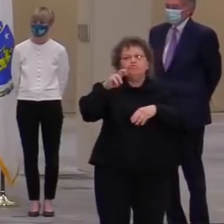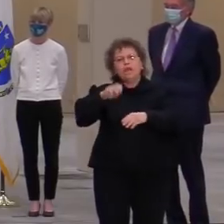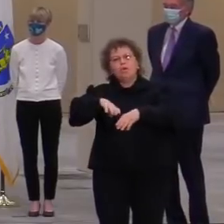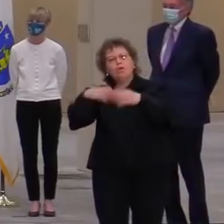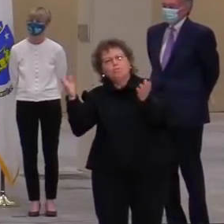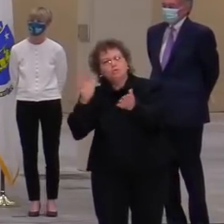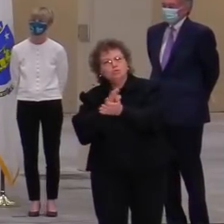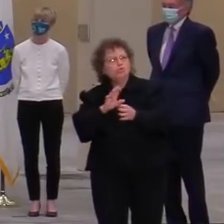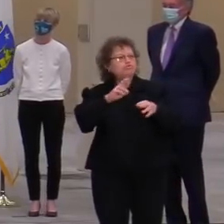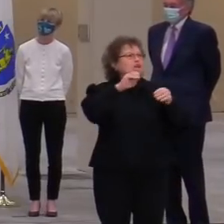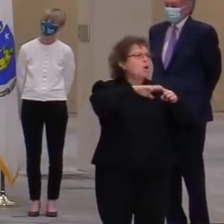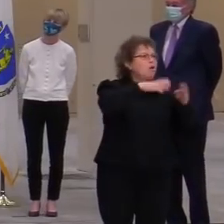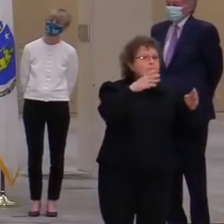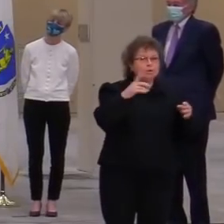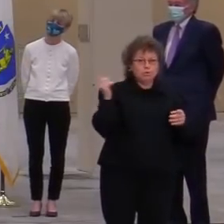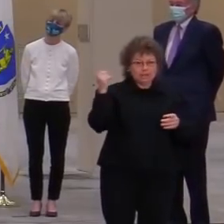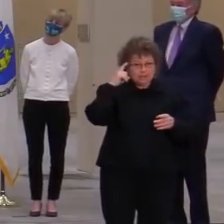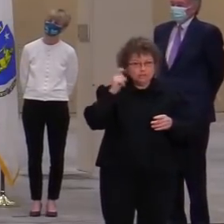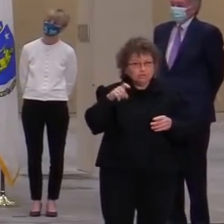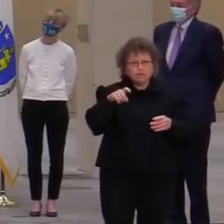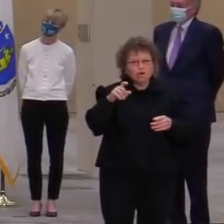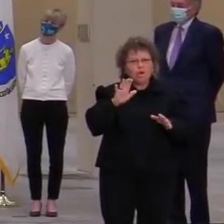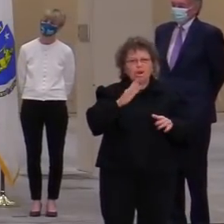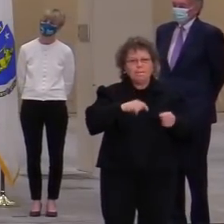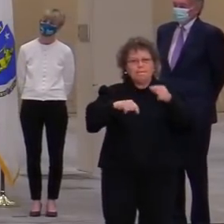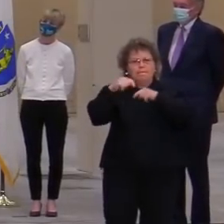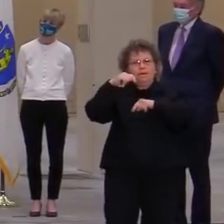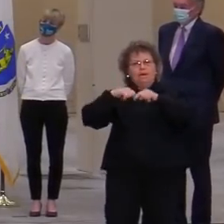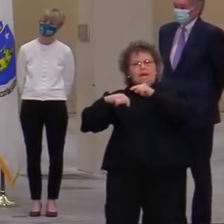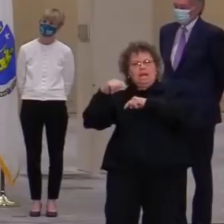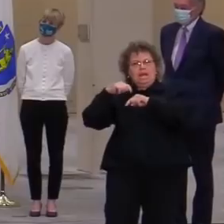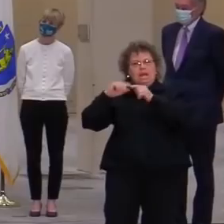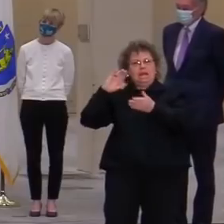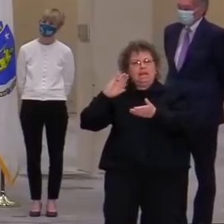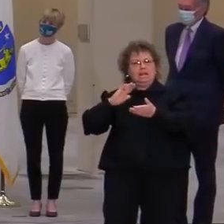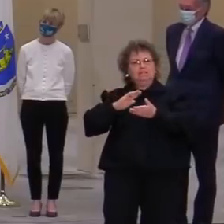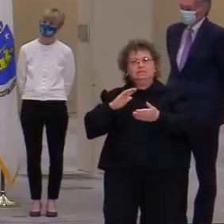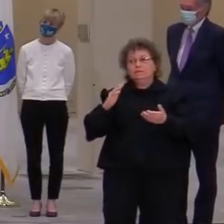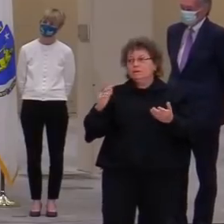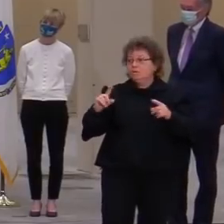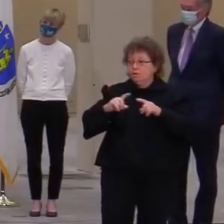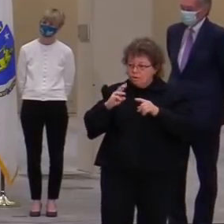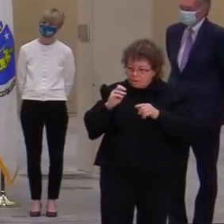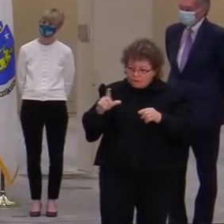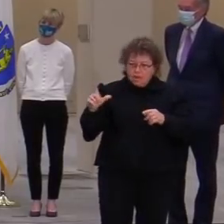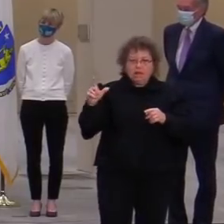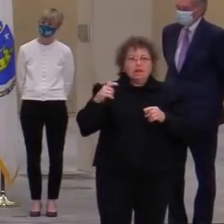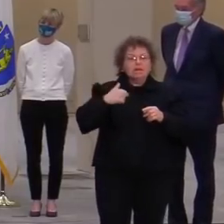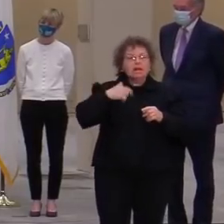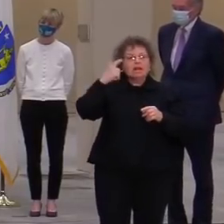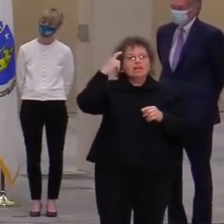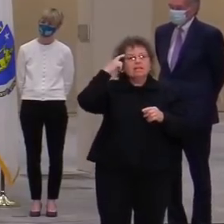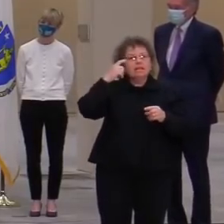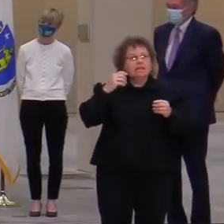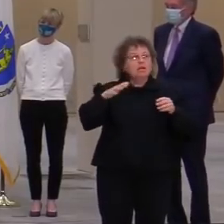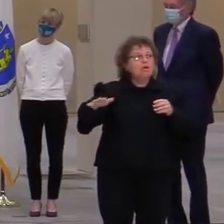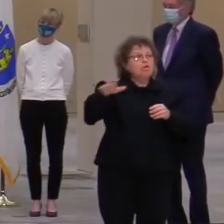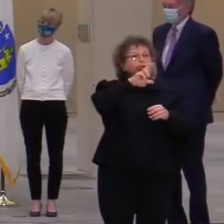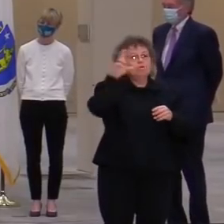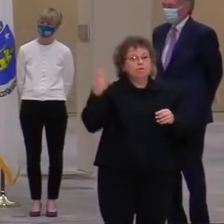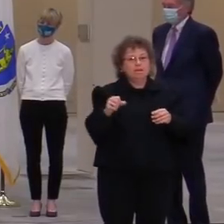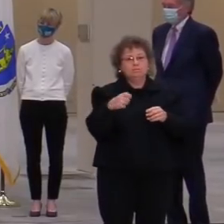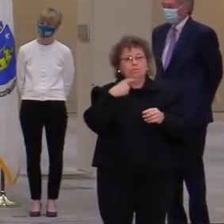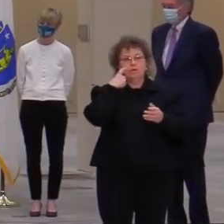I think that we are in a place now where people understand that cases are rising. They're rising in many places around the country. As they're